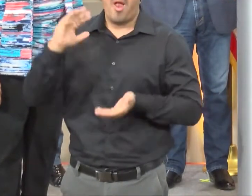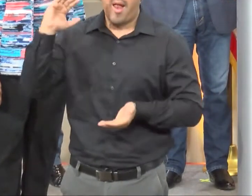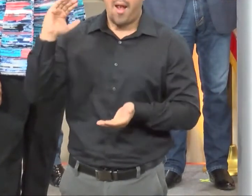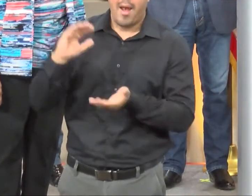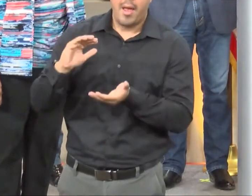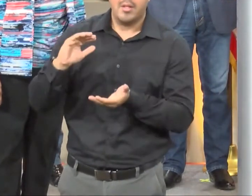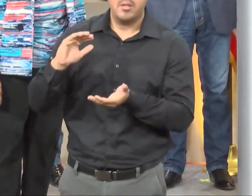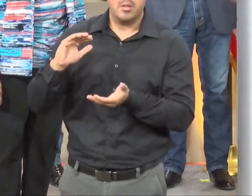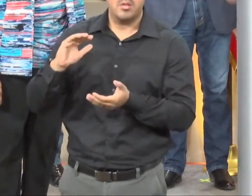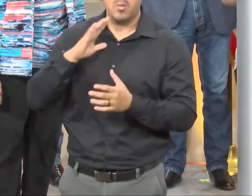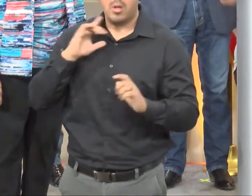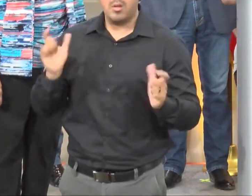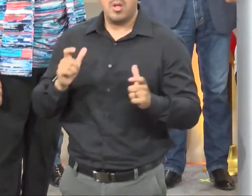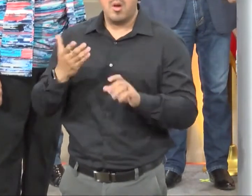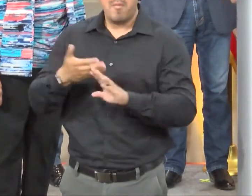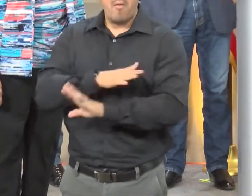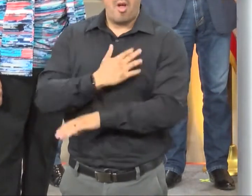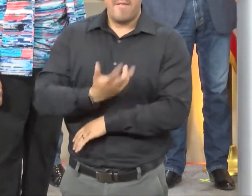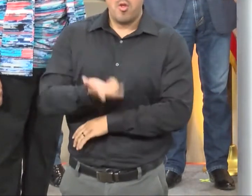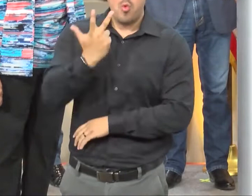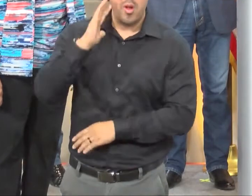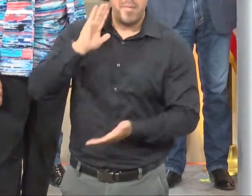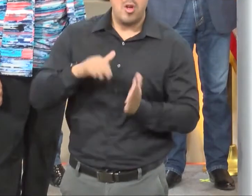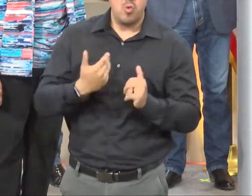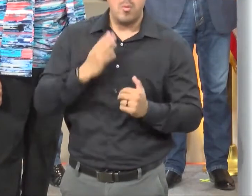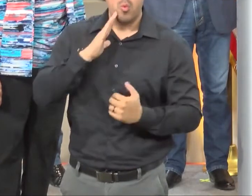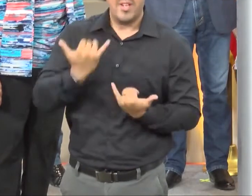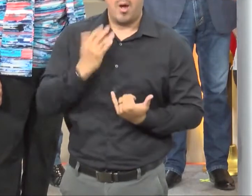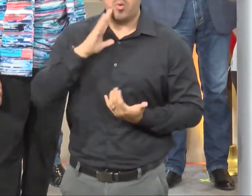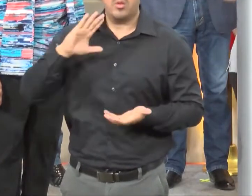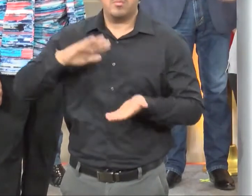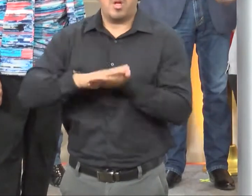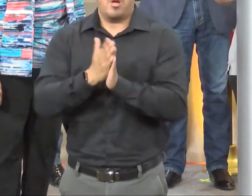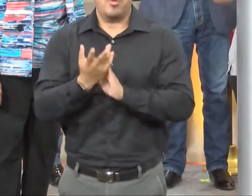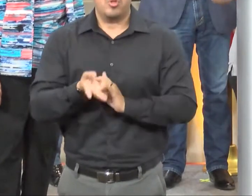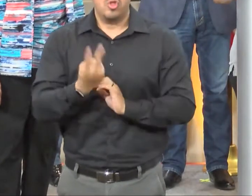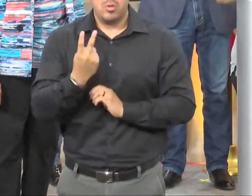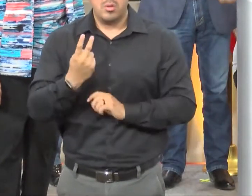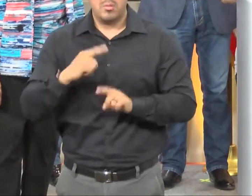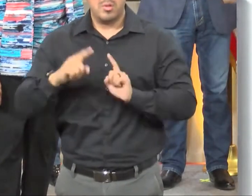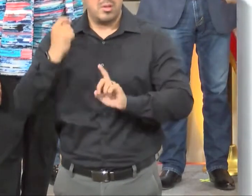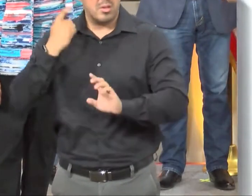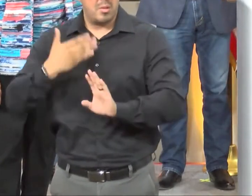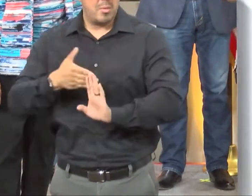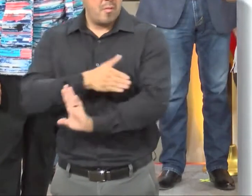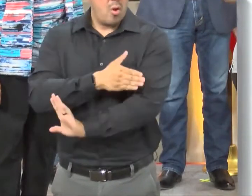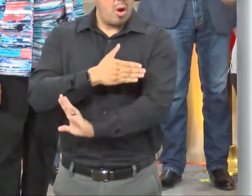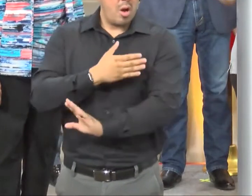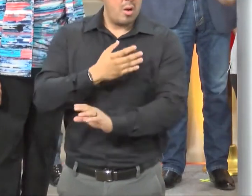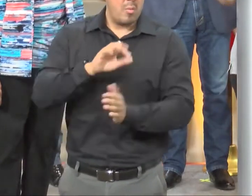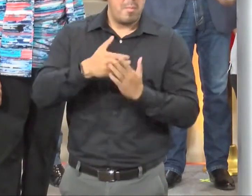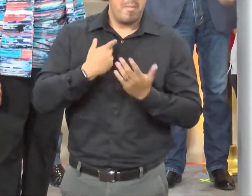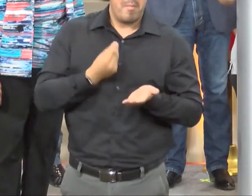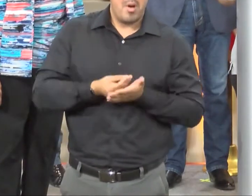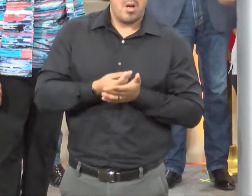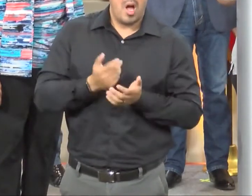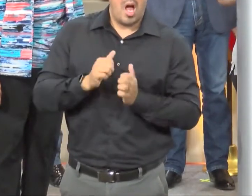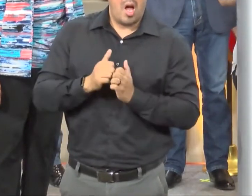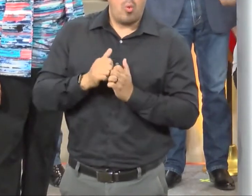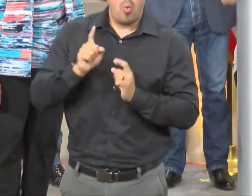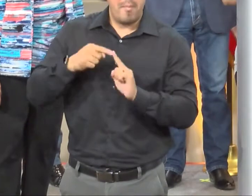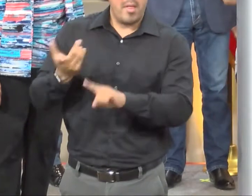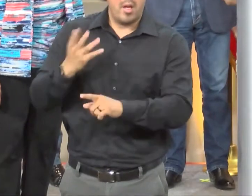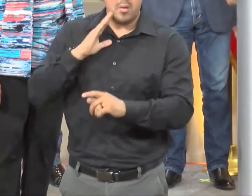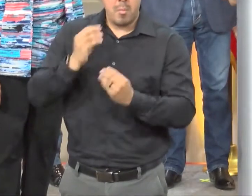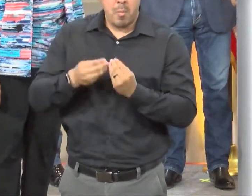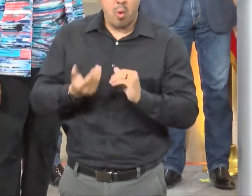footage. You had a 3-bedroom, you're going to get a 2-bedroom. Then you start thinking about, what about the equity that I had in my home? What happens to that? I think you guys